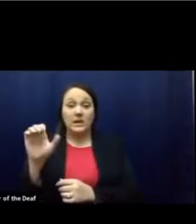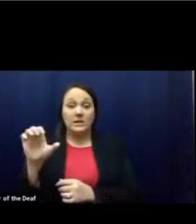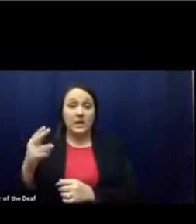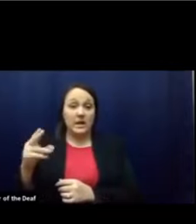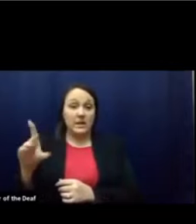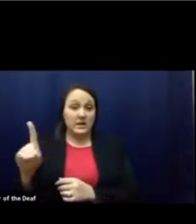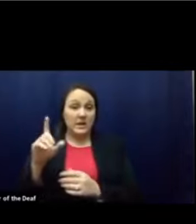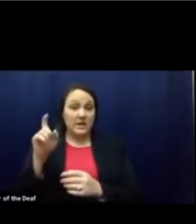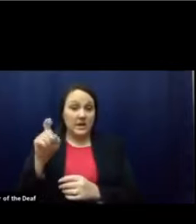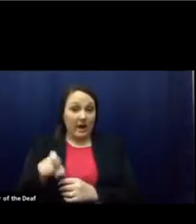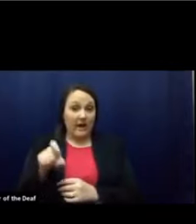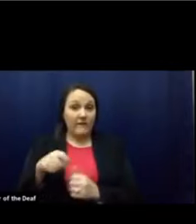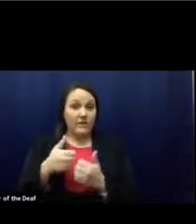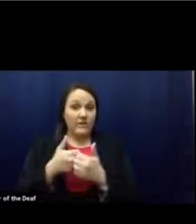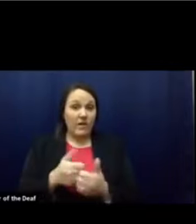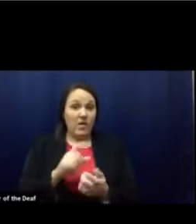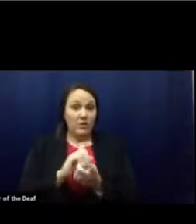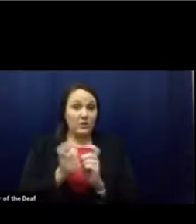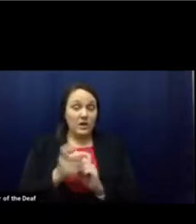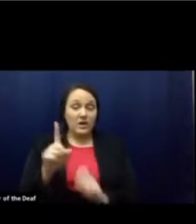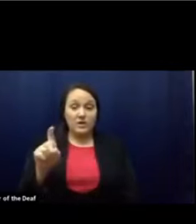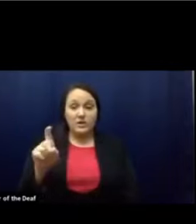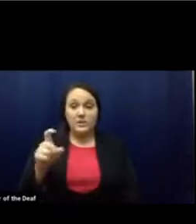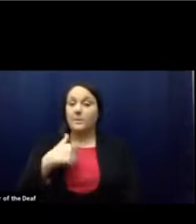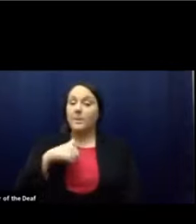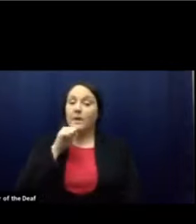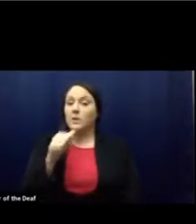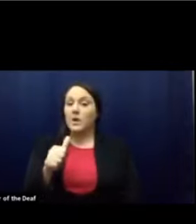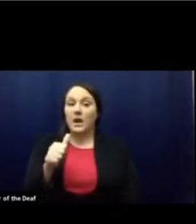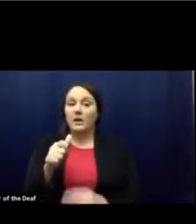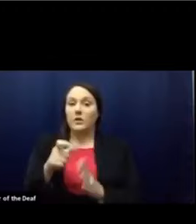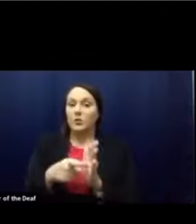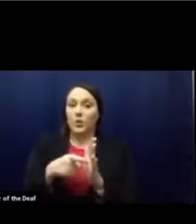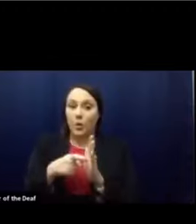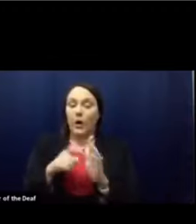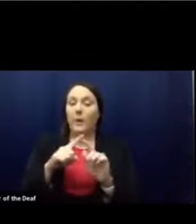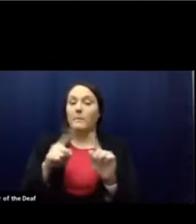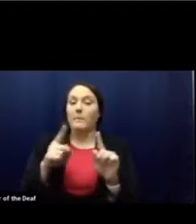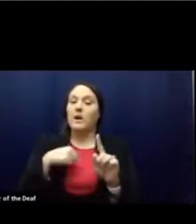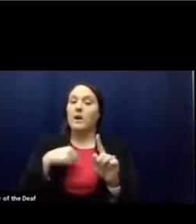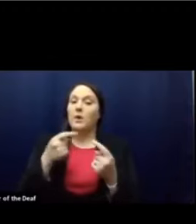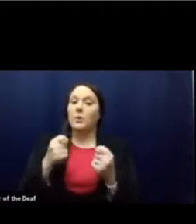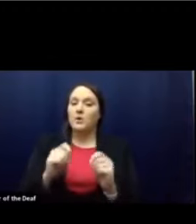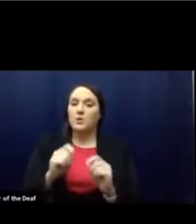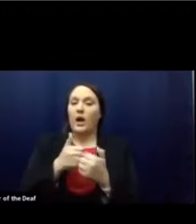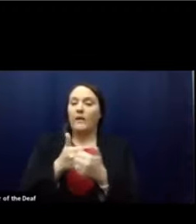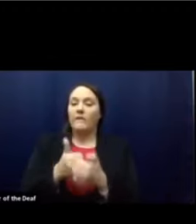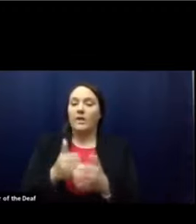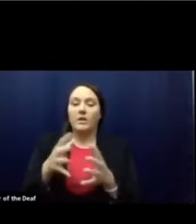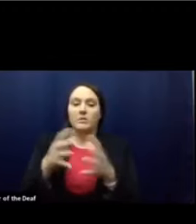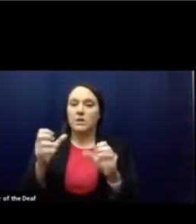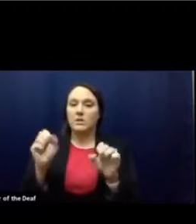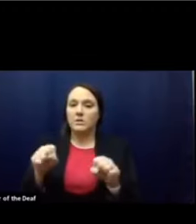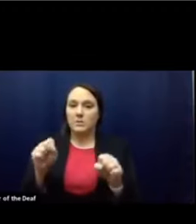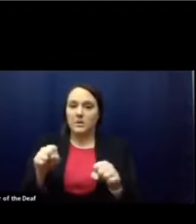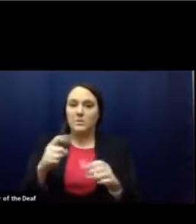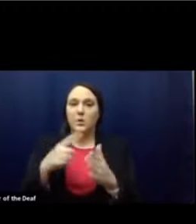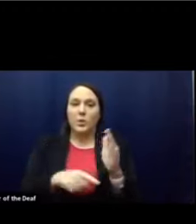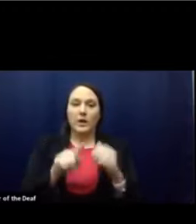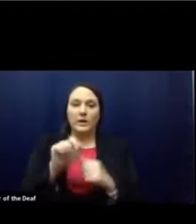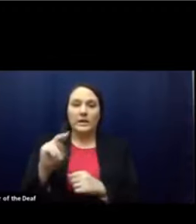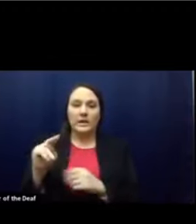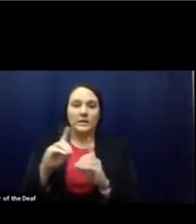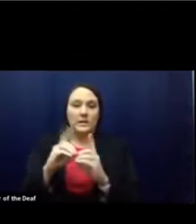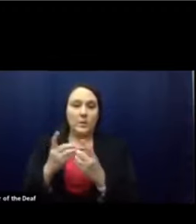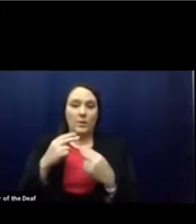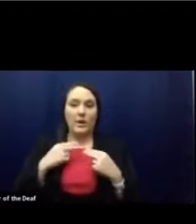obligated to follow those changes? We're not, but we do generally try to follow as much as we absolutely can what Tennessee Department of Health is recommending,